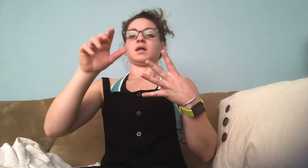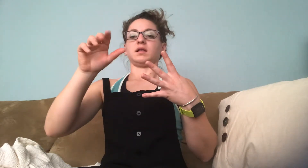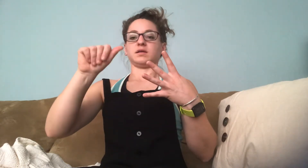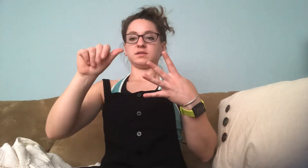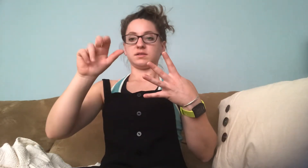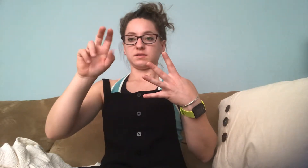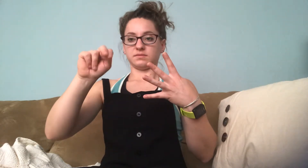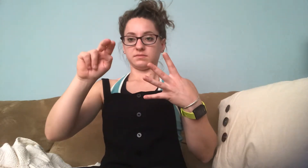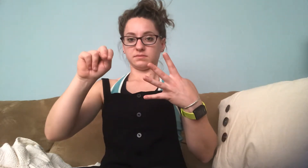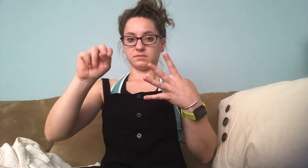Then Annalise.